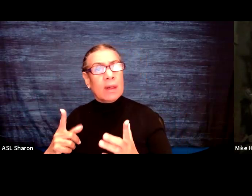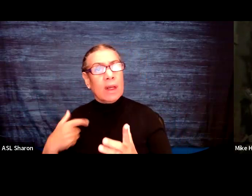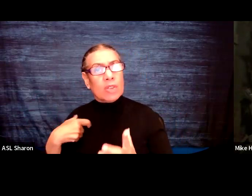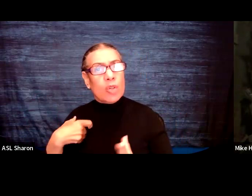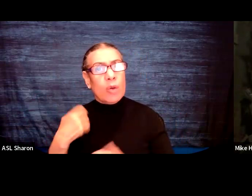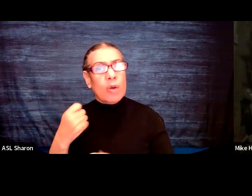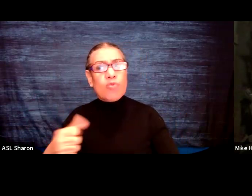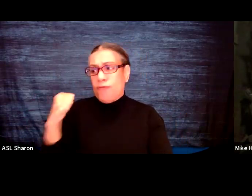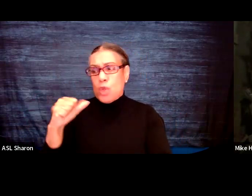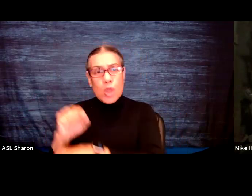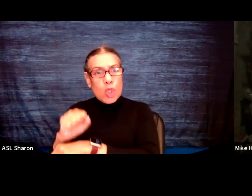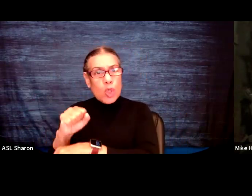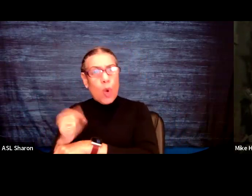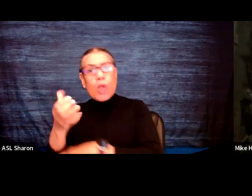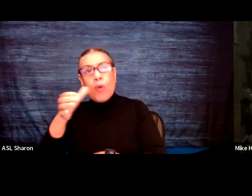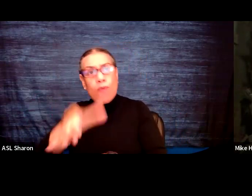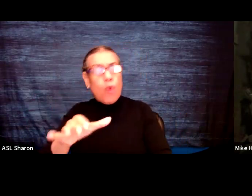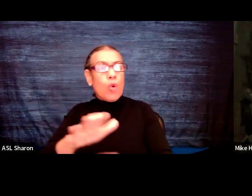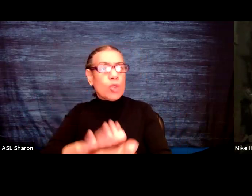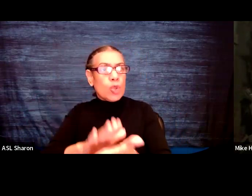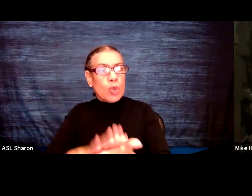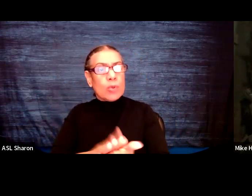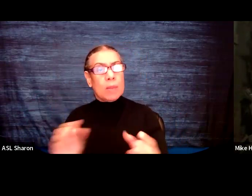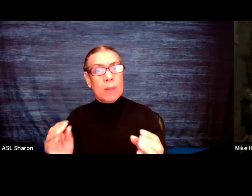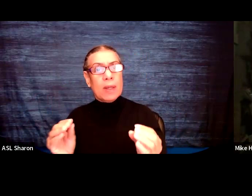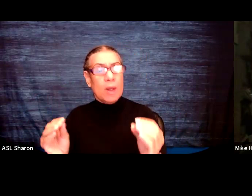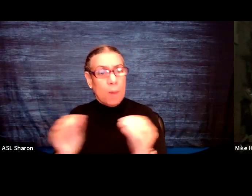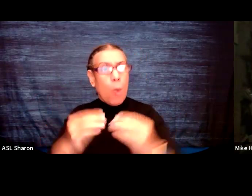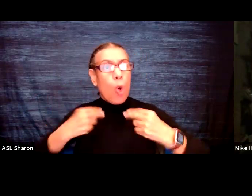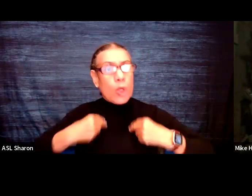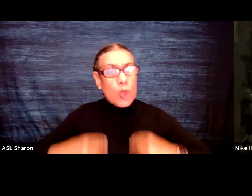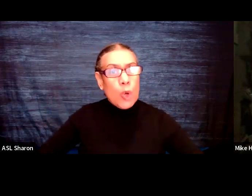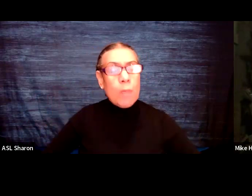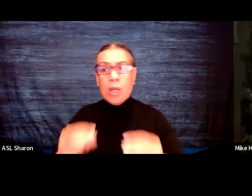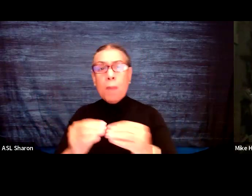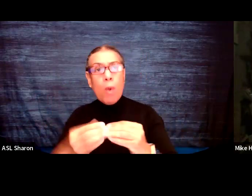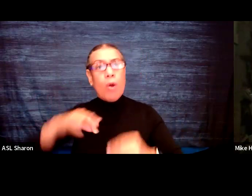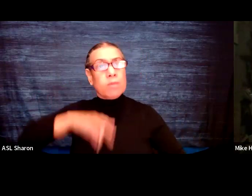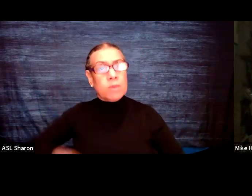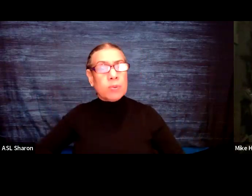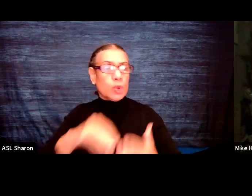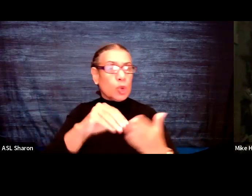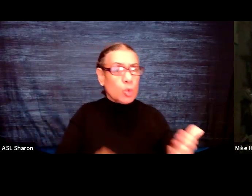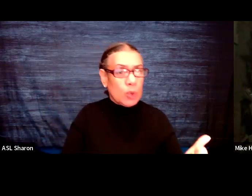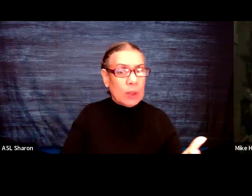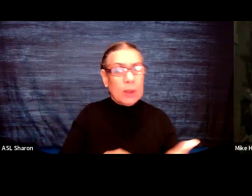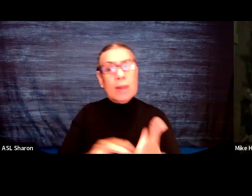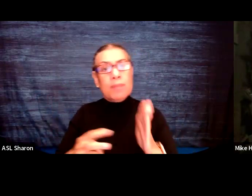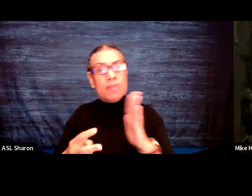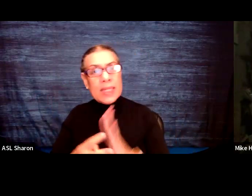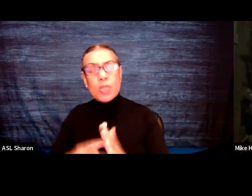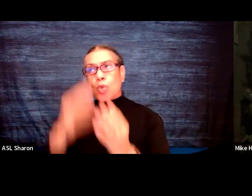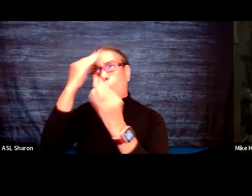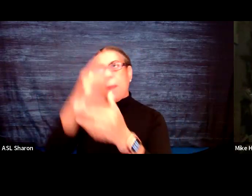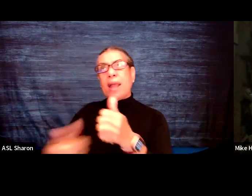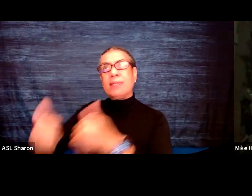pressure the system to be more effective, humane, and pro-children would be obedience to a higher authority. When